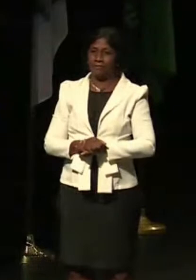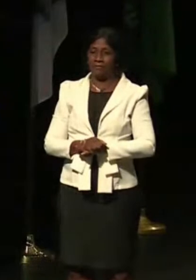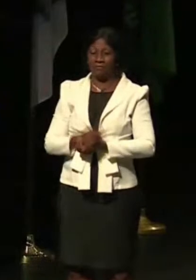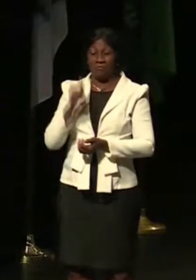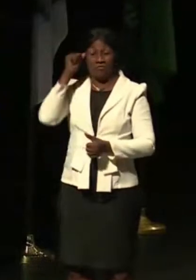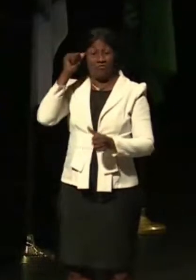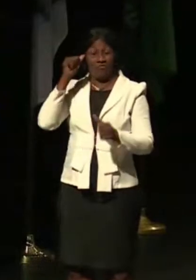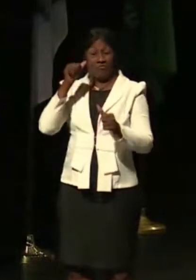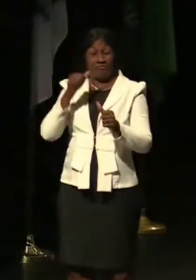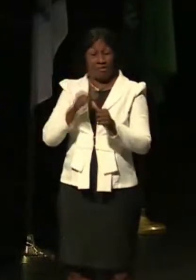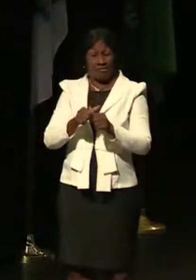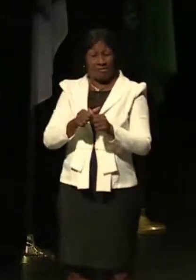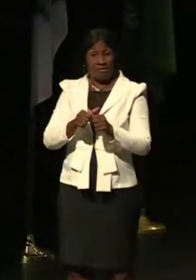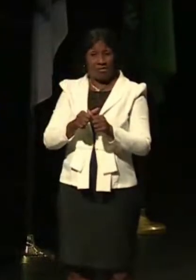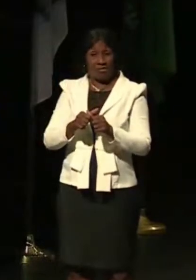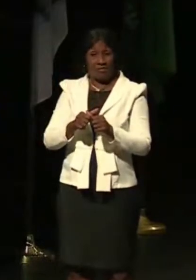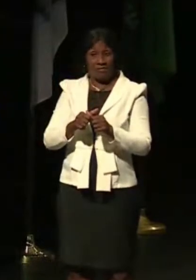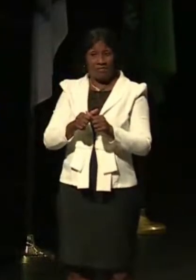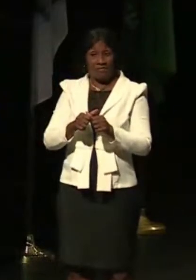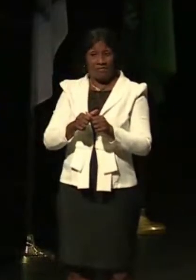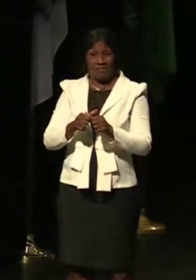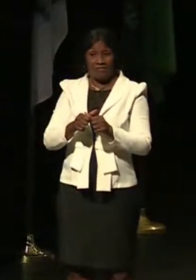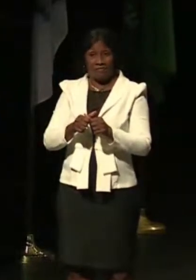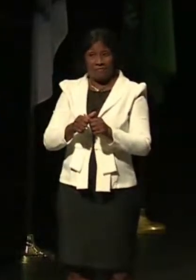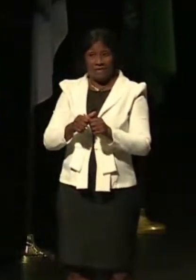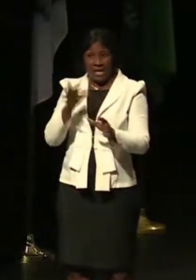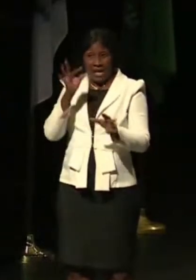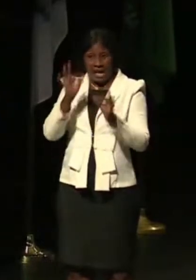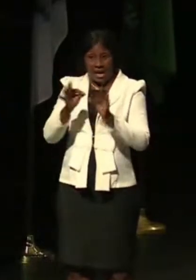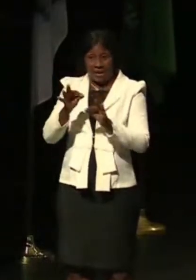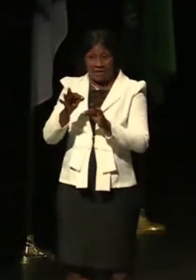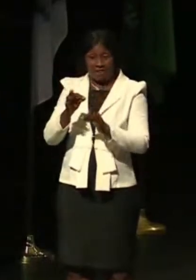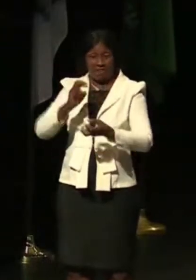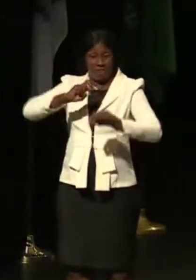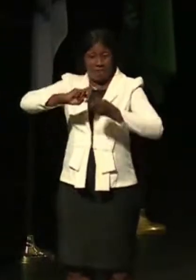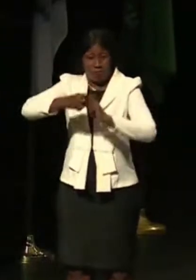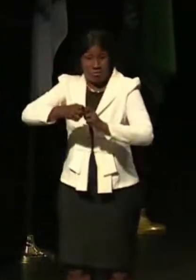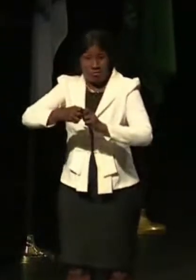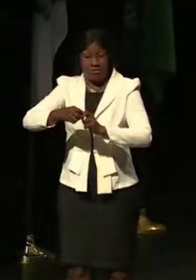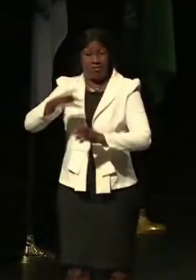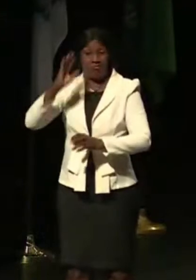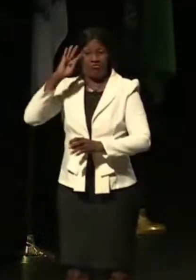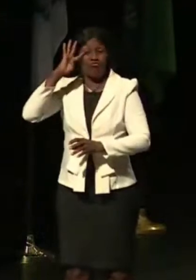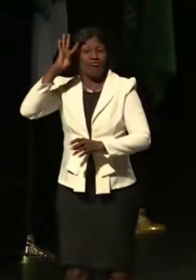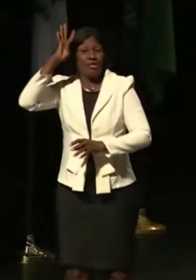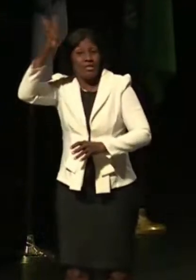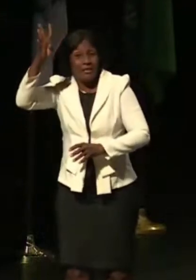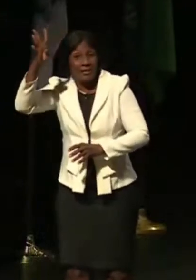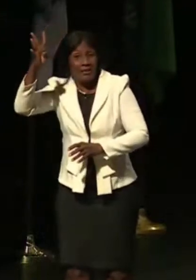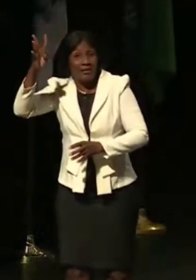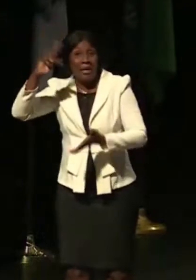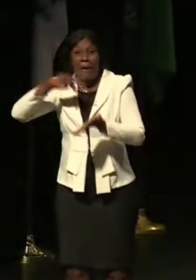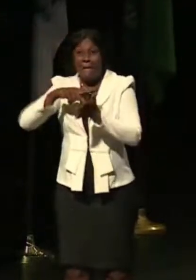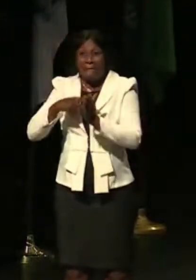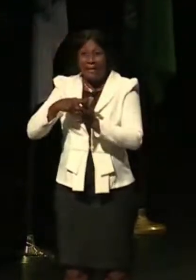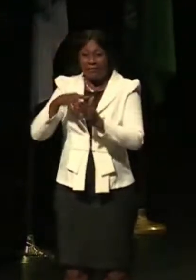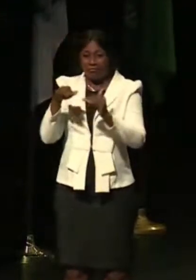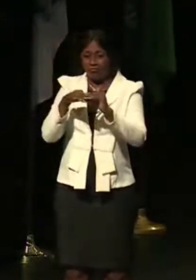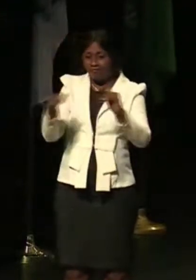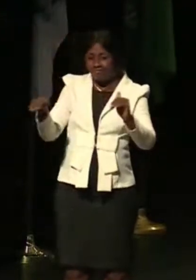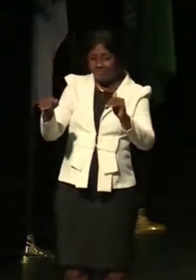solve a problem at the same level at which you created it. The politicians, the business leaders, the religious